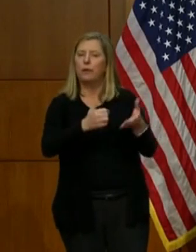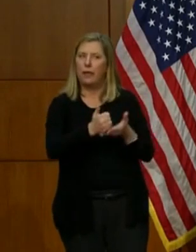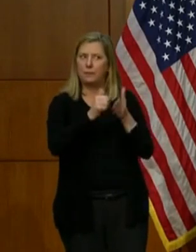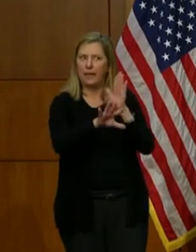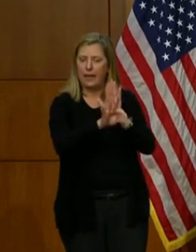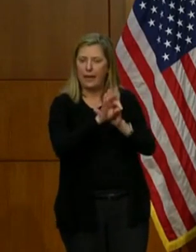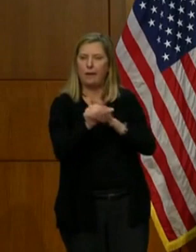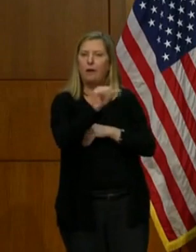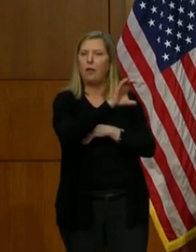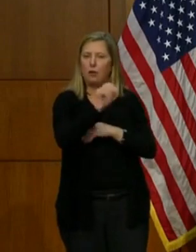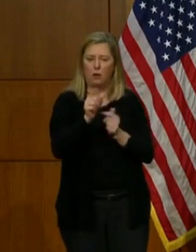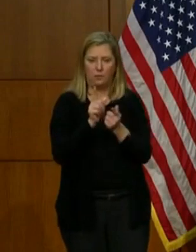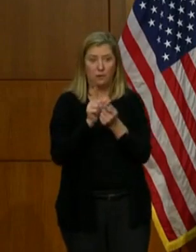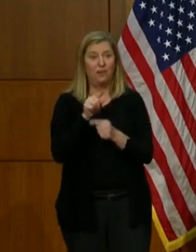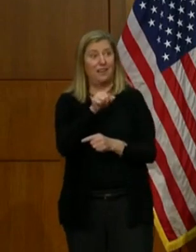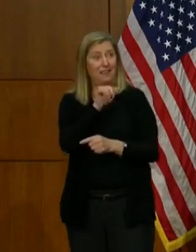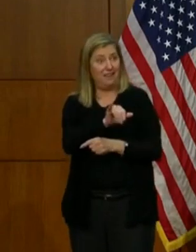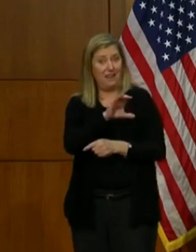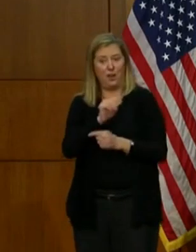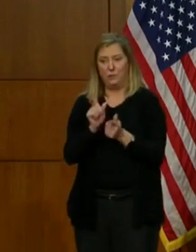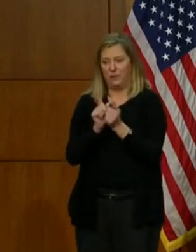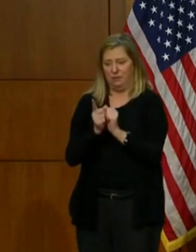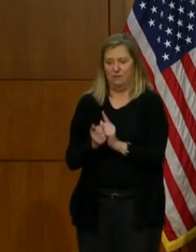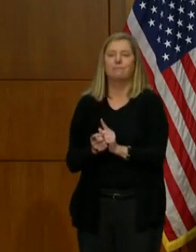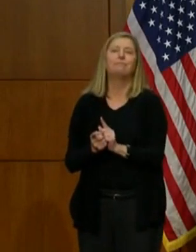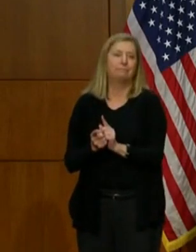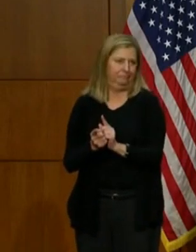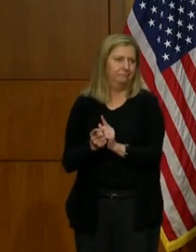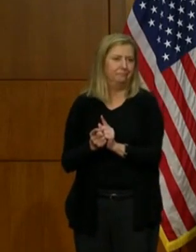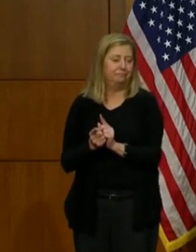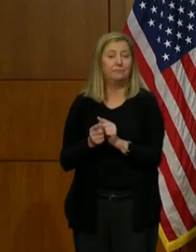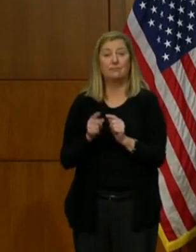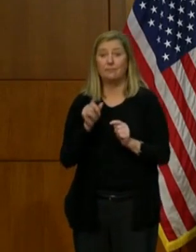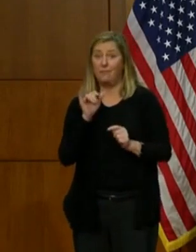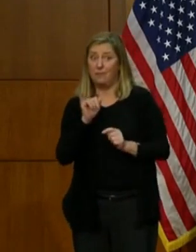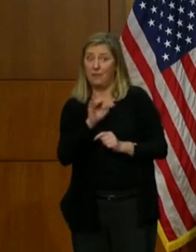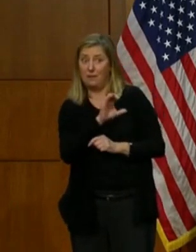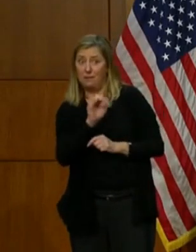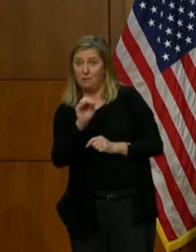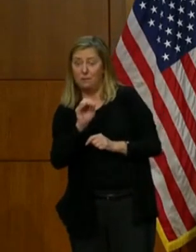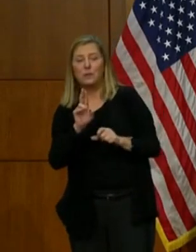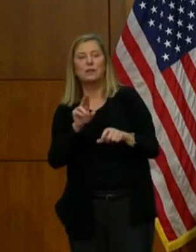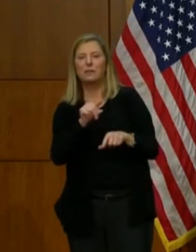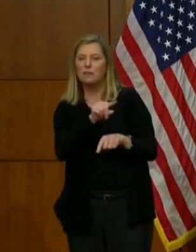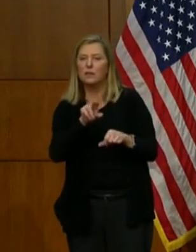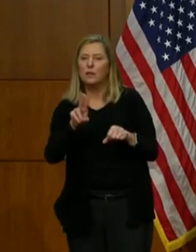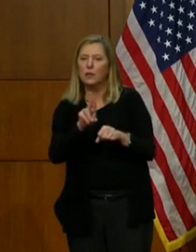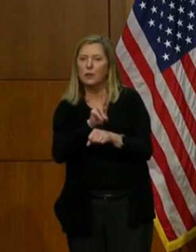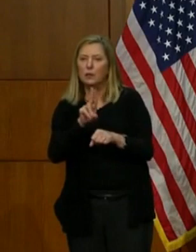Team. They've translated it. This vendor utilizes